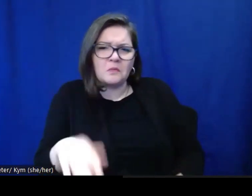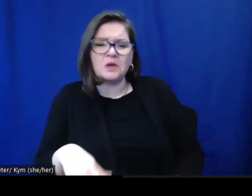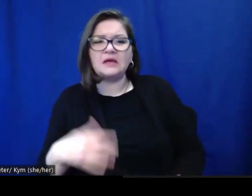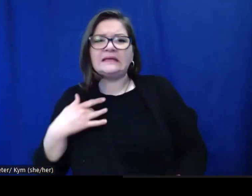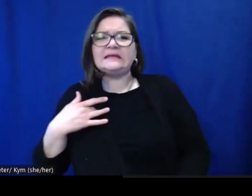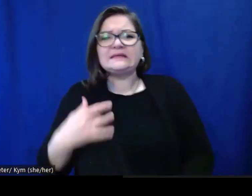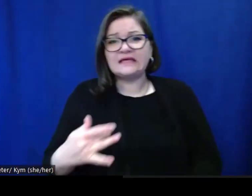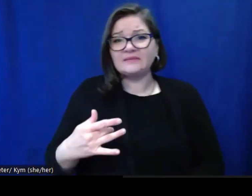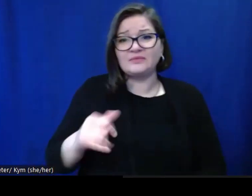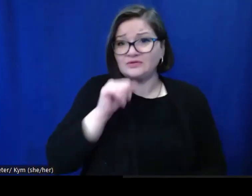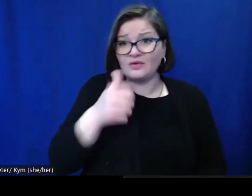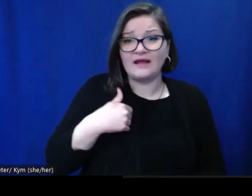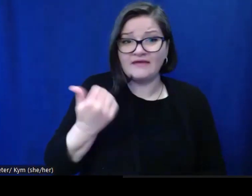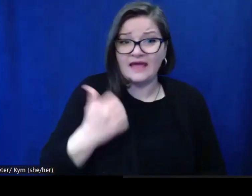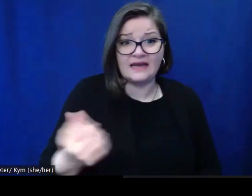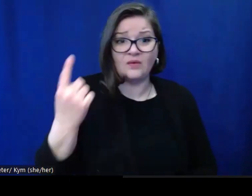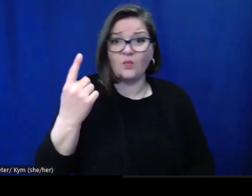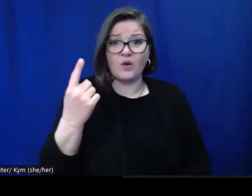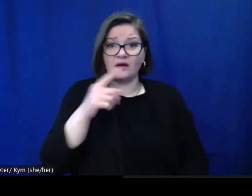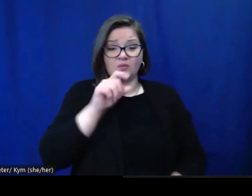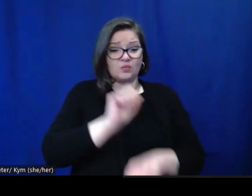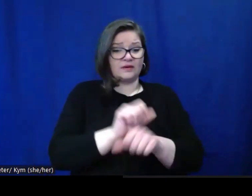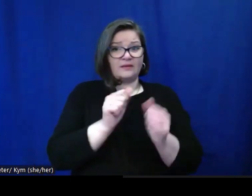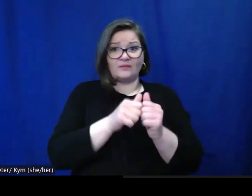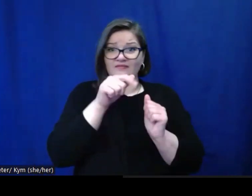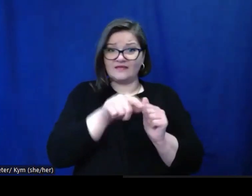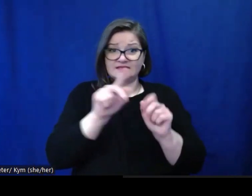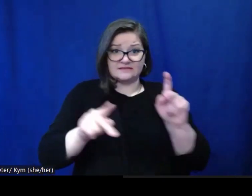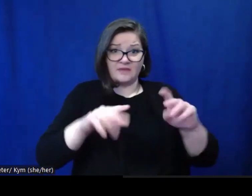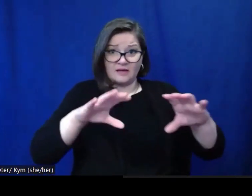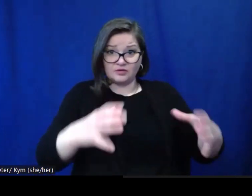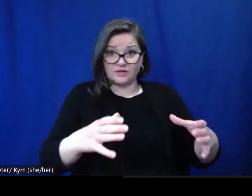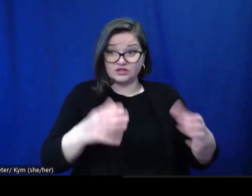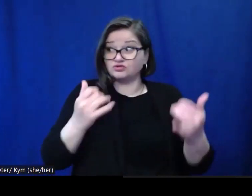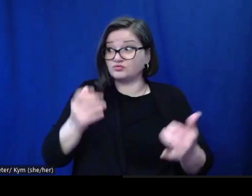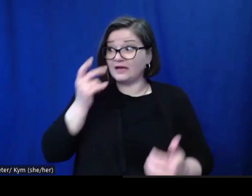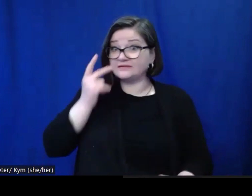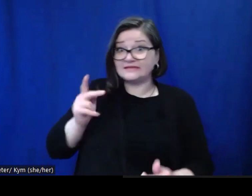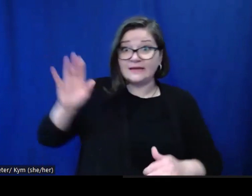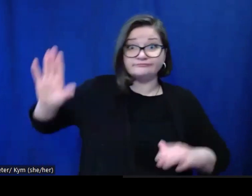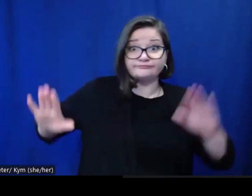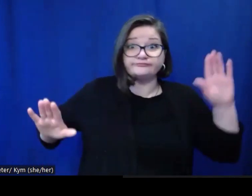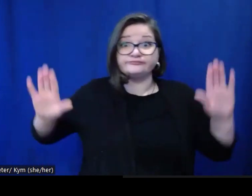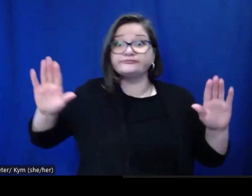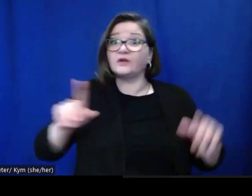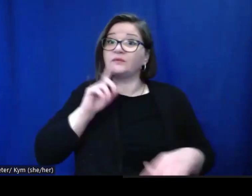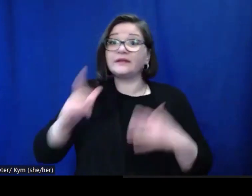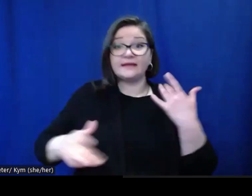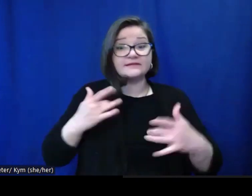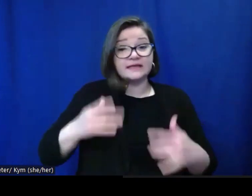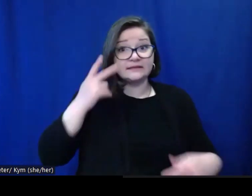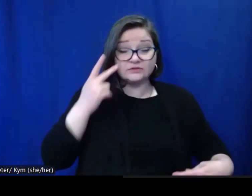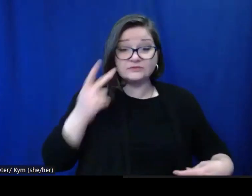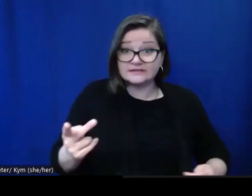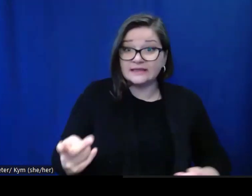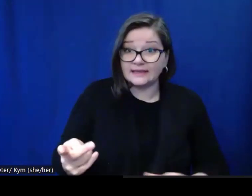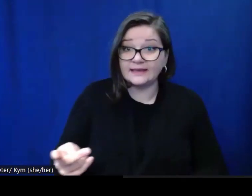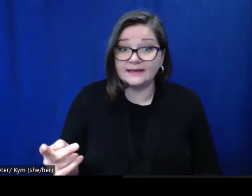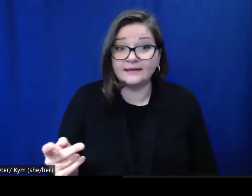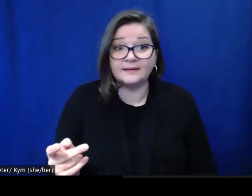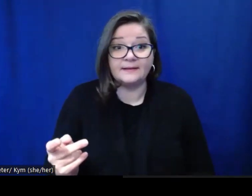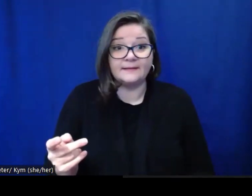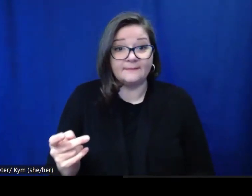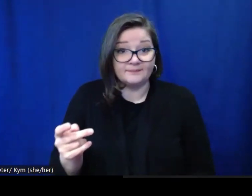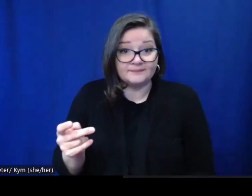don't have anyone in this population at all. So it is really exciting to have some folks out here that are working with